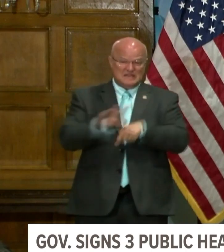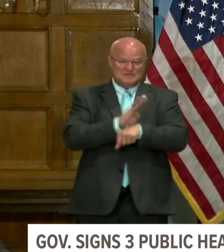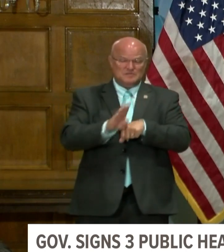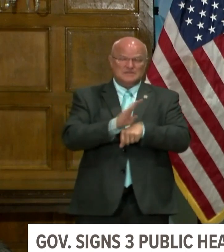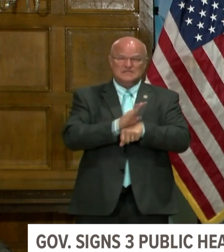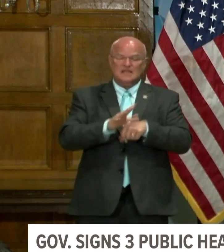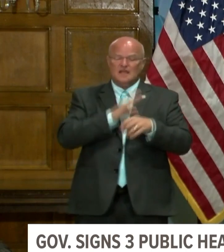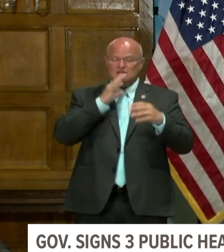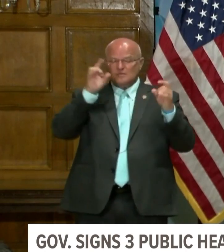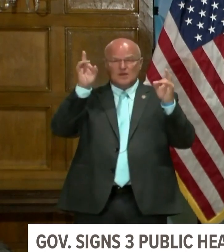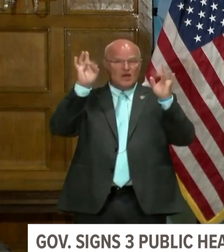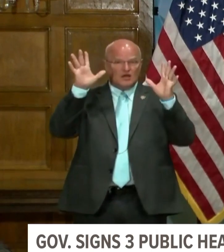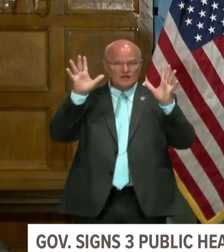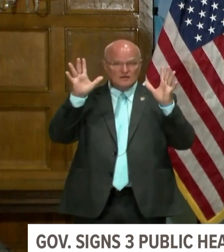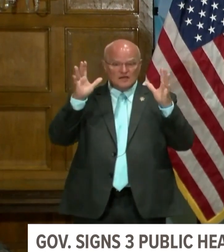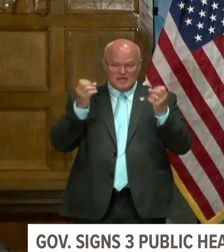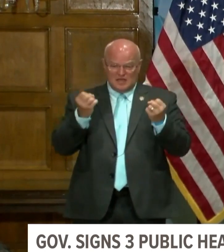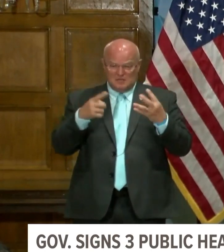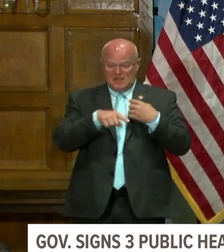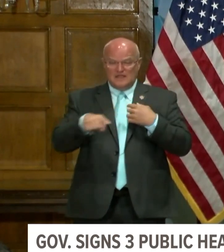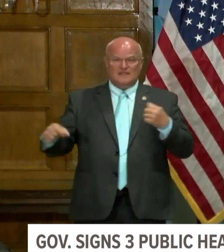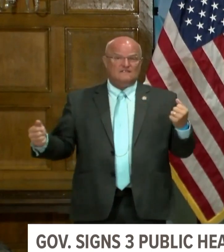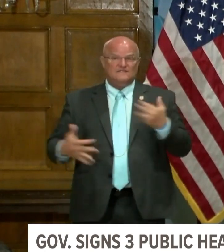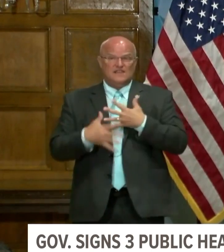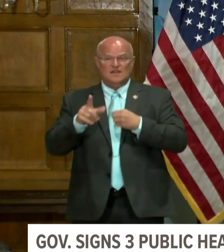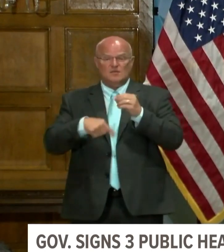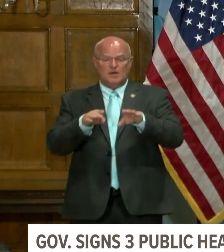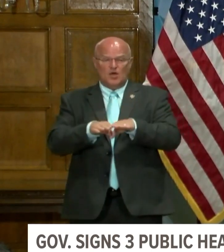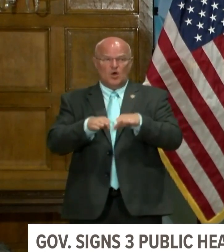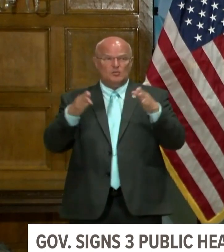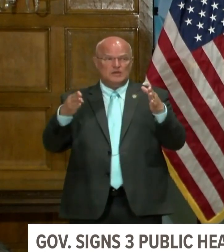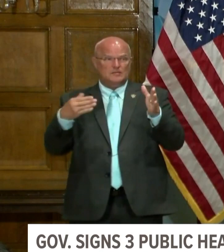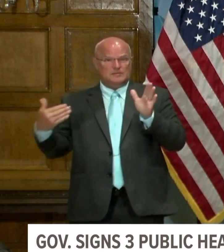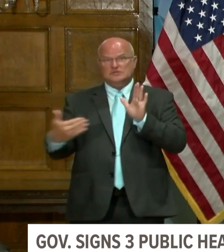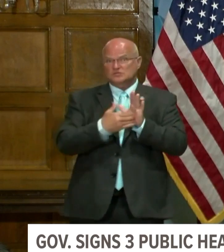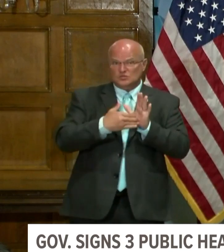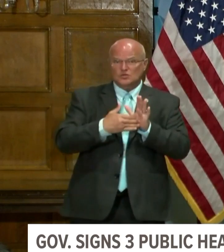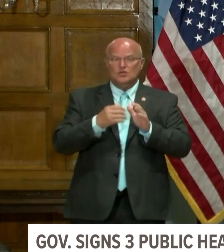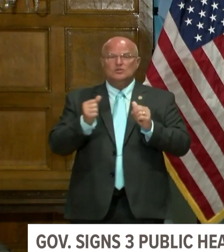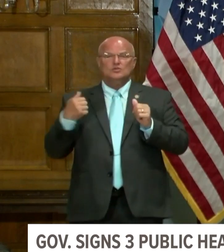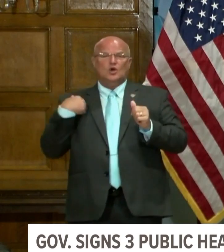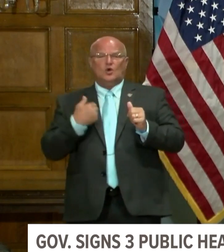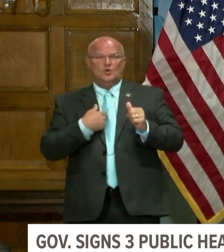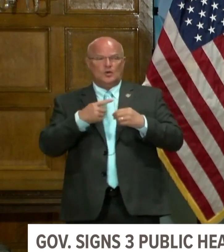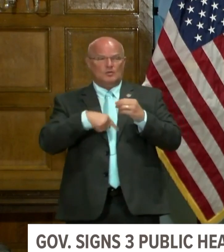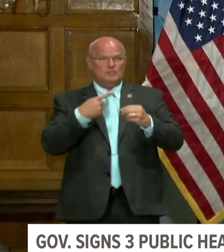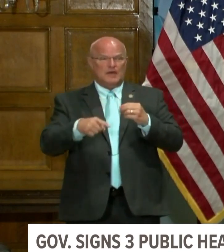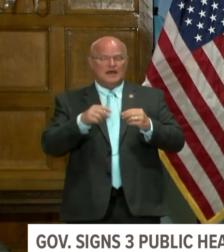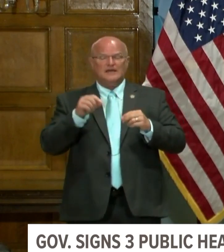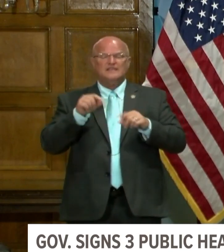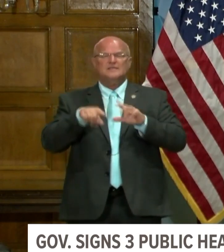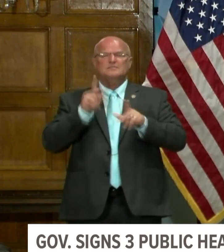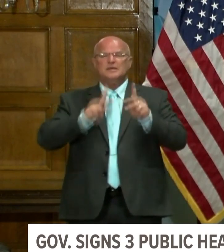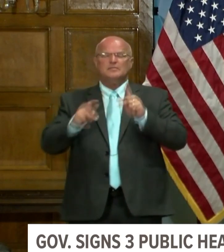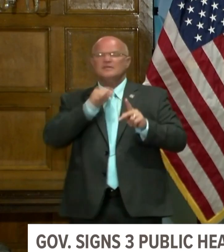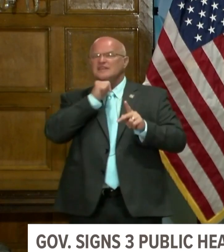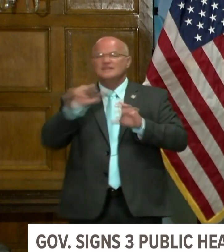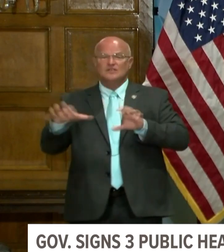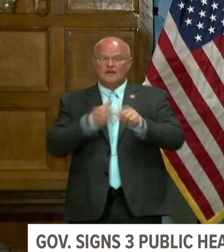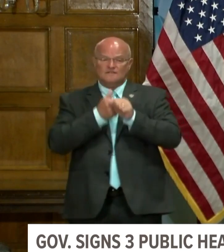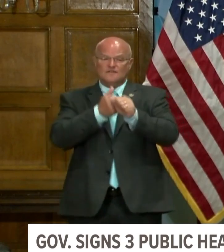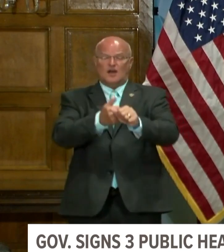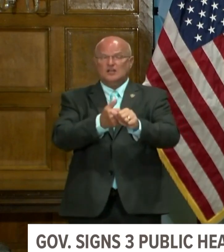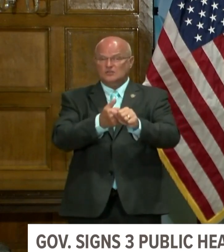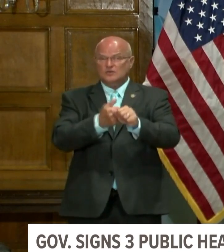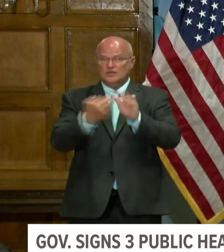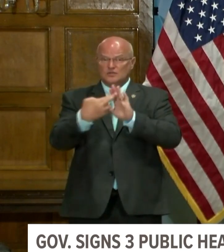been decimated, and many of them have fear about opening back up. And with regard to your question on the outliers, the purpose of this legislation is